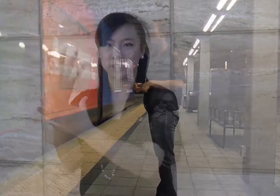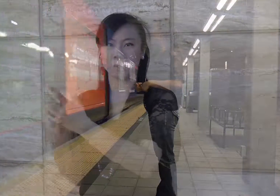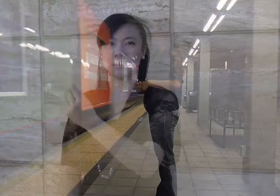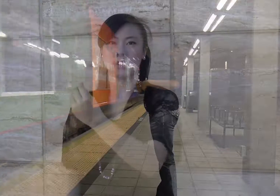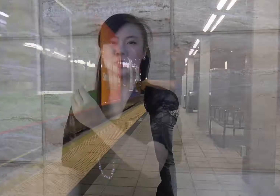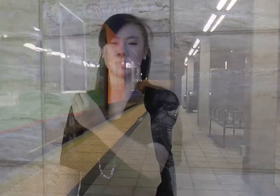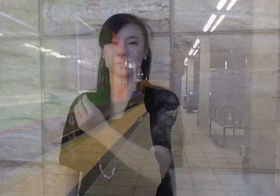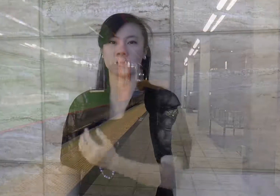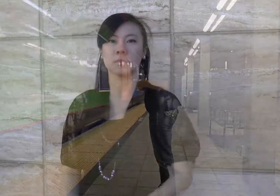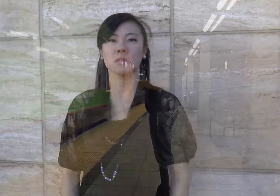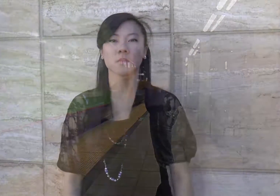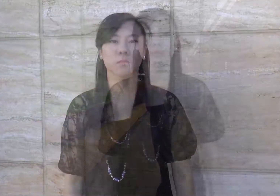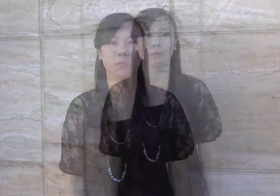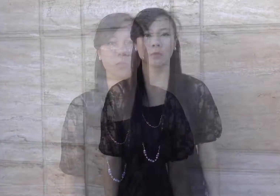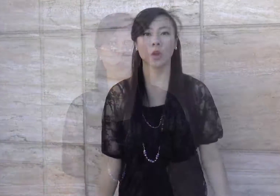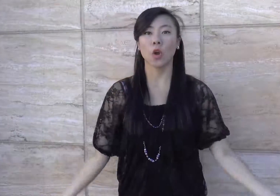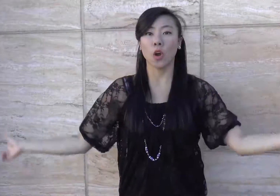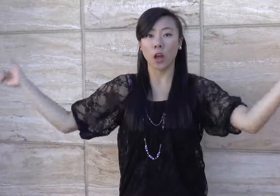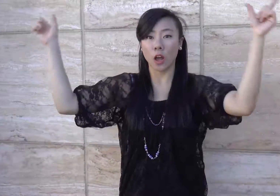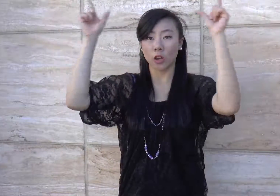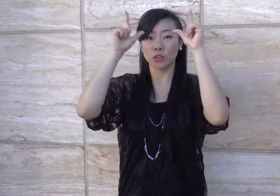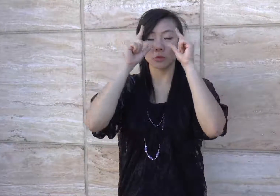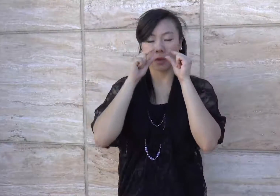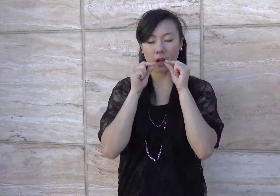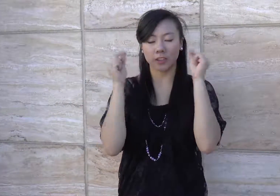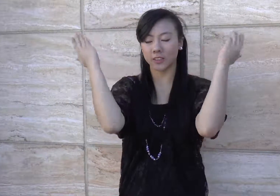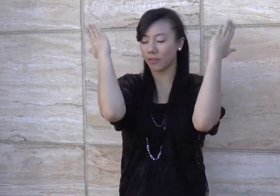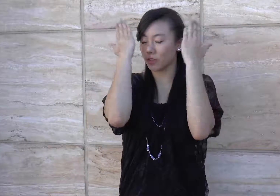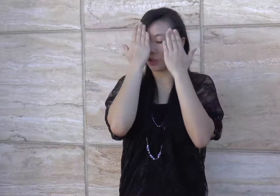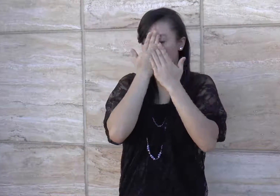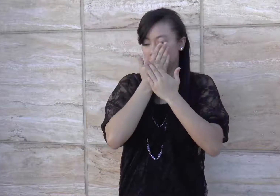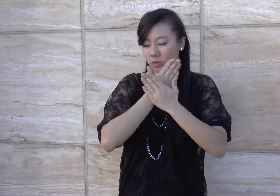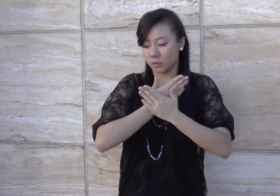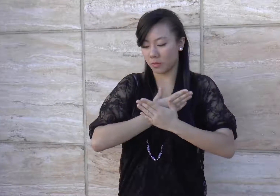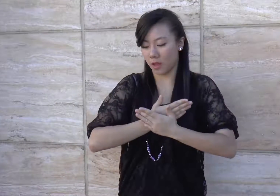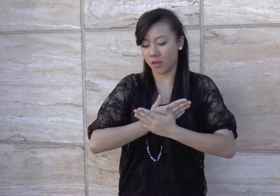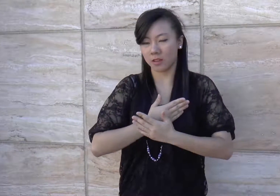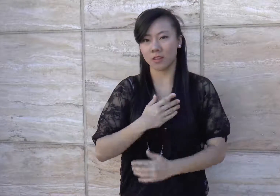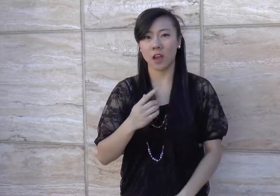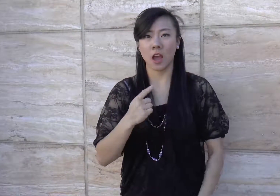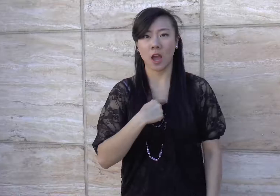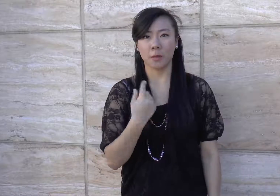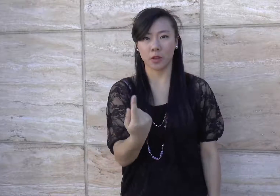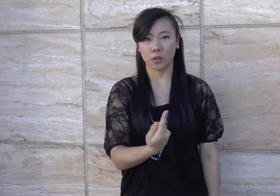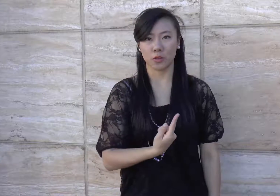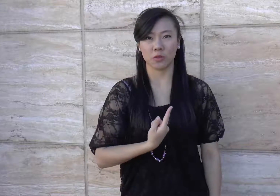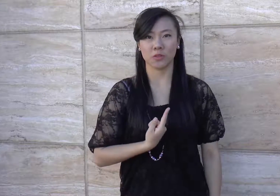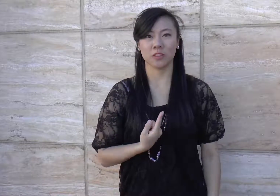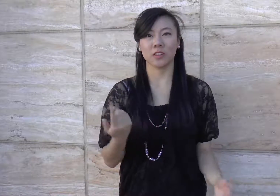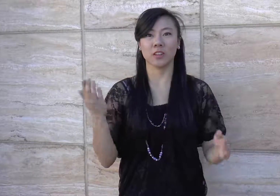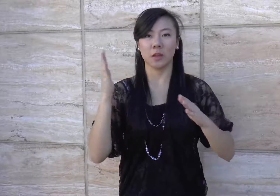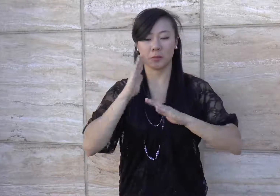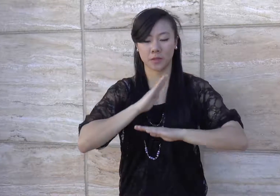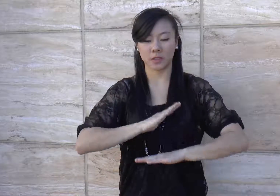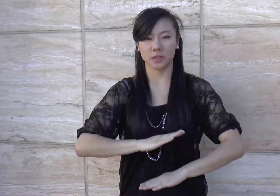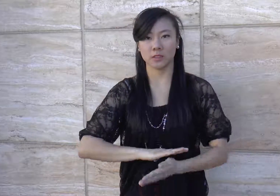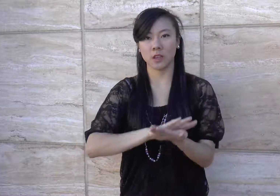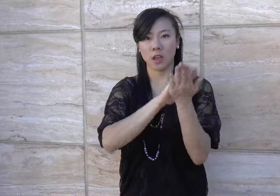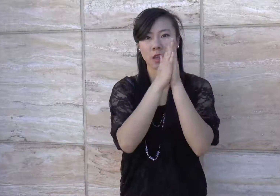is missing. When I close my eyes, everything is dark and pitch black. I feel alone